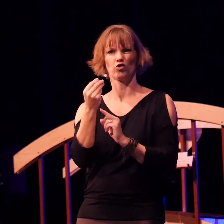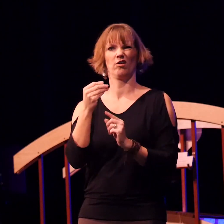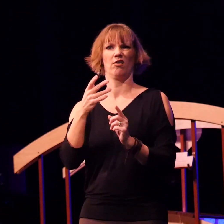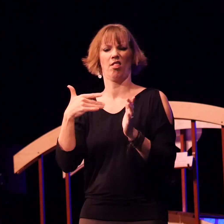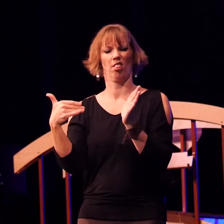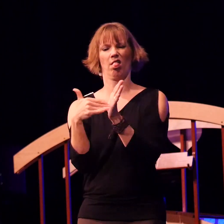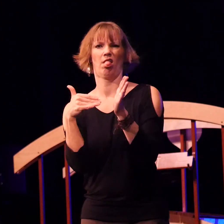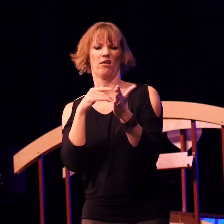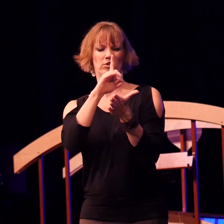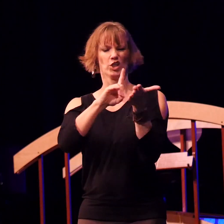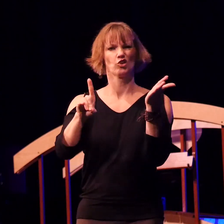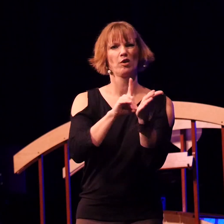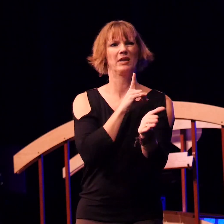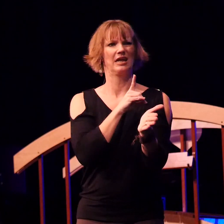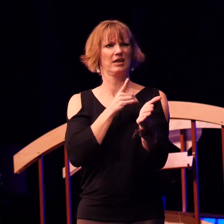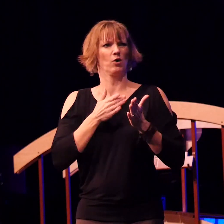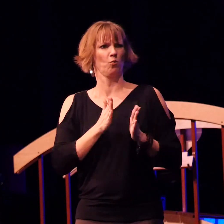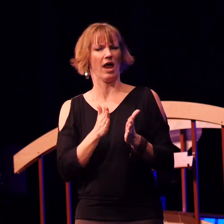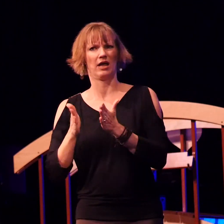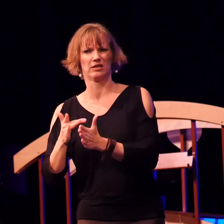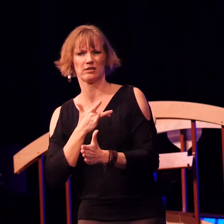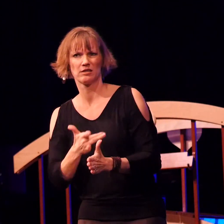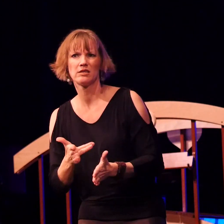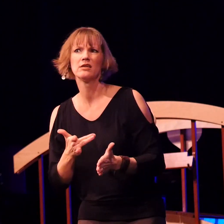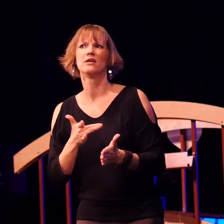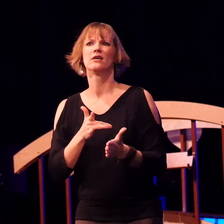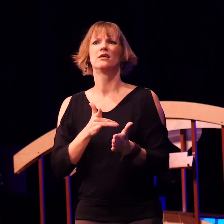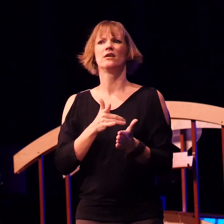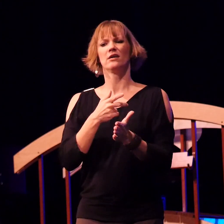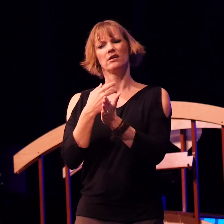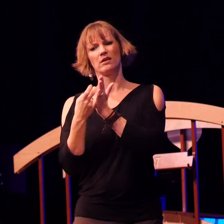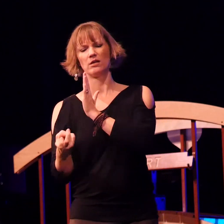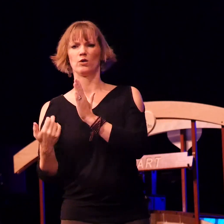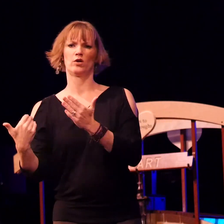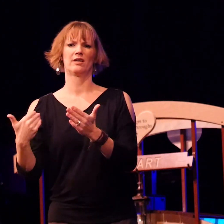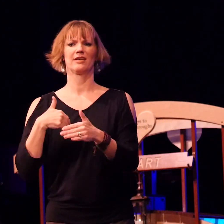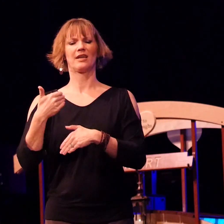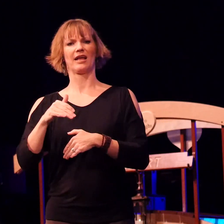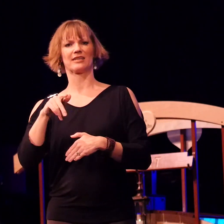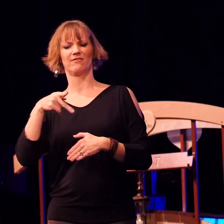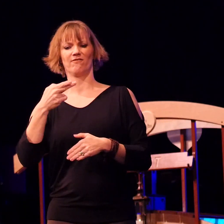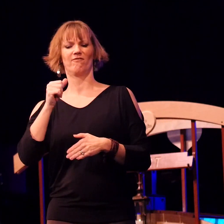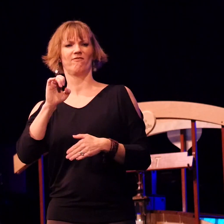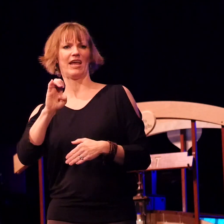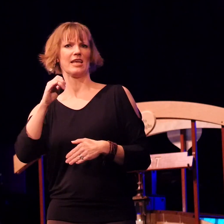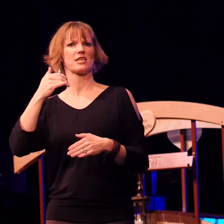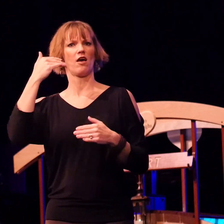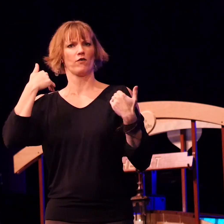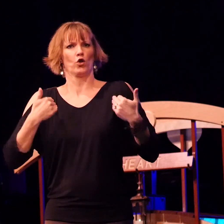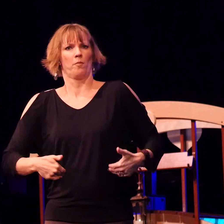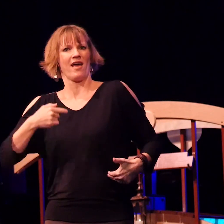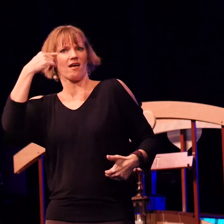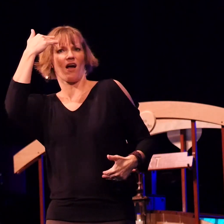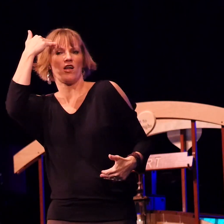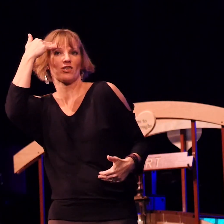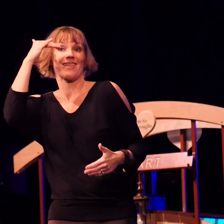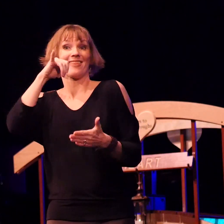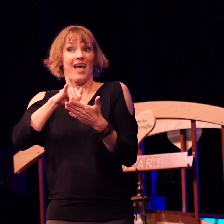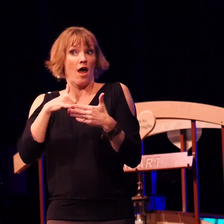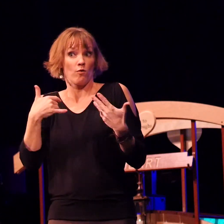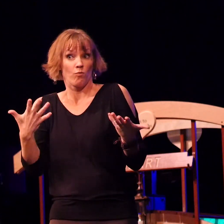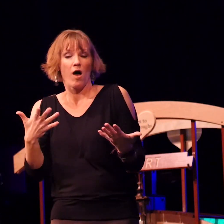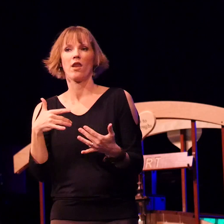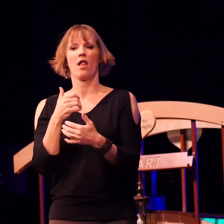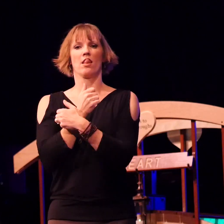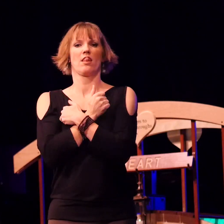bigoted, discriminatory ways into the next phase of human consciousness, which is unconditional love